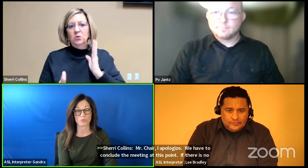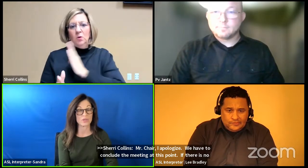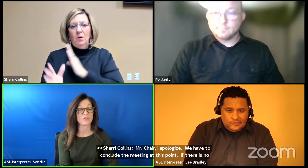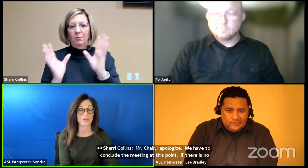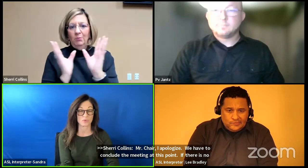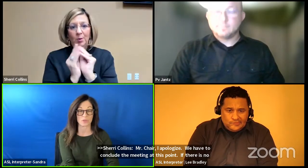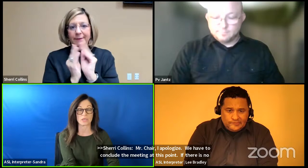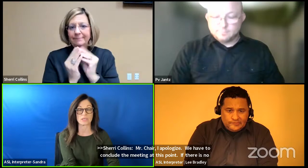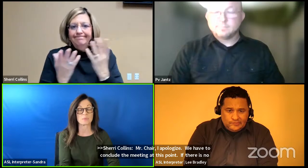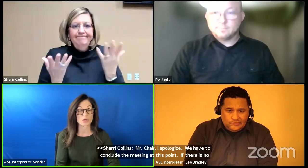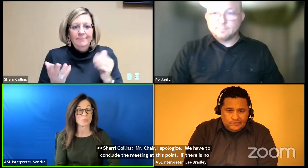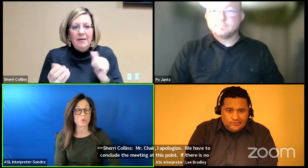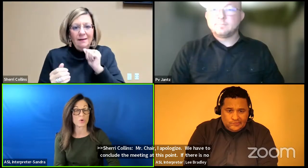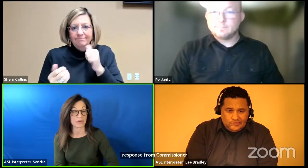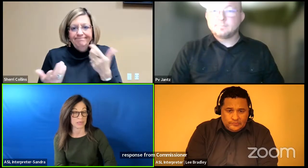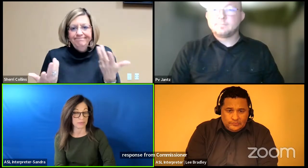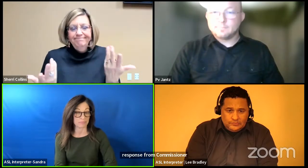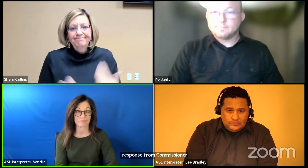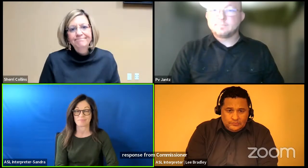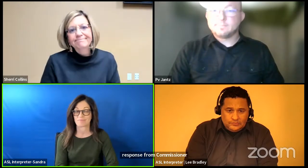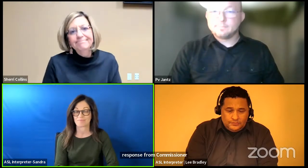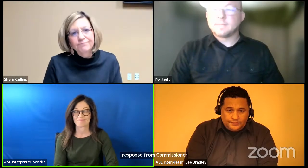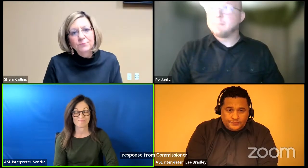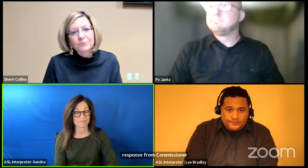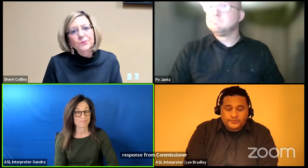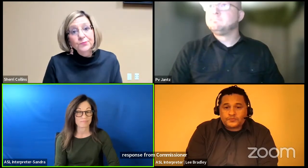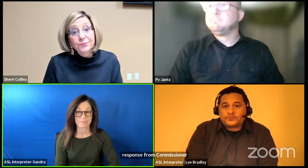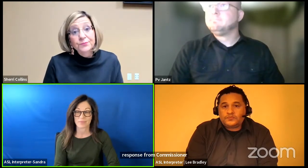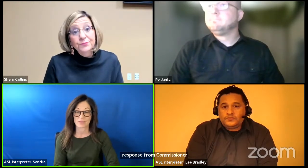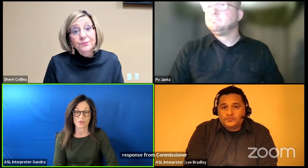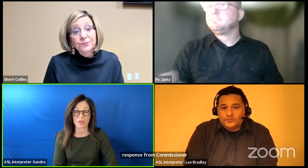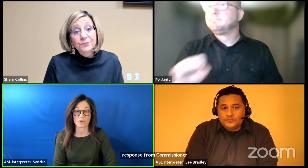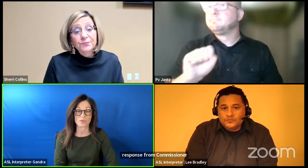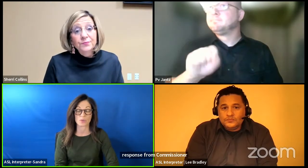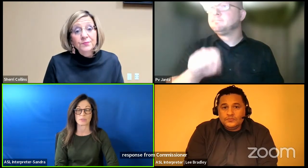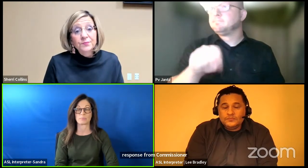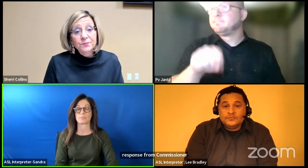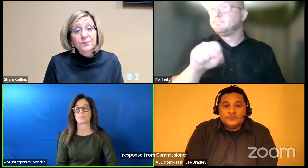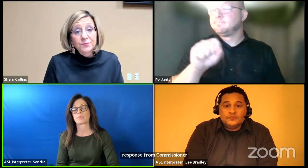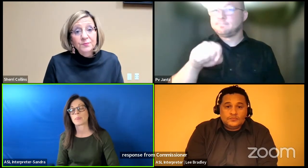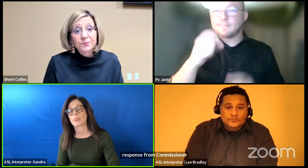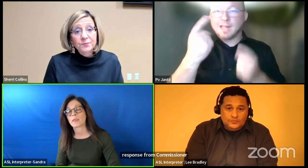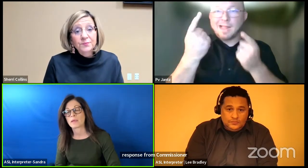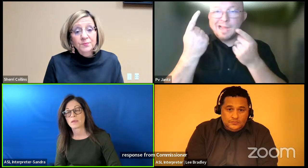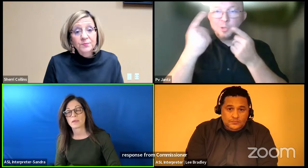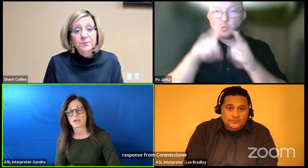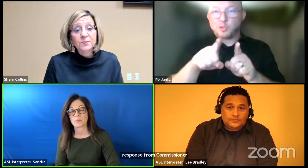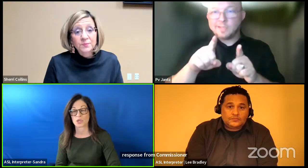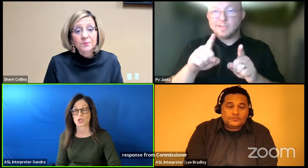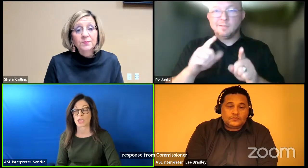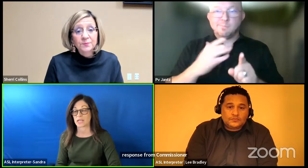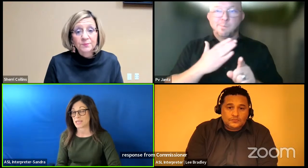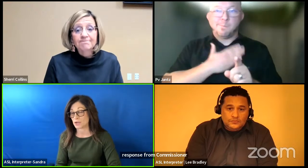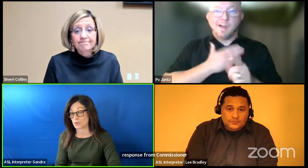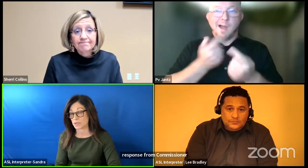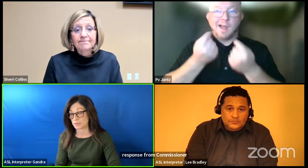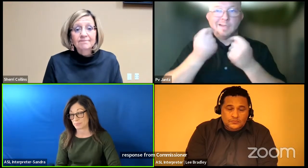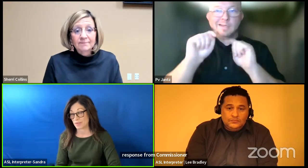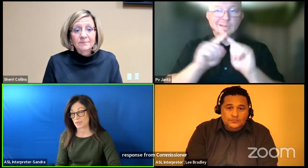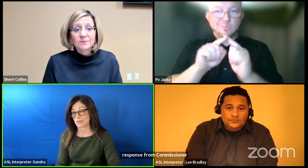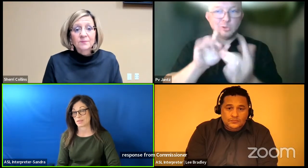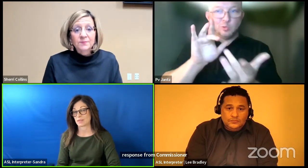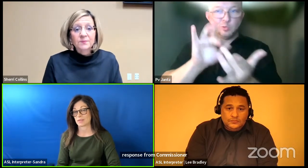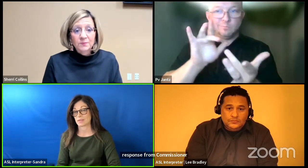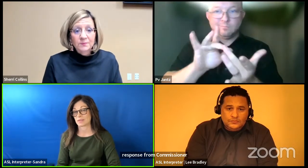have to reschedule a special board meeting. That's all there is to it. Commissioner Jantz, I